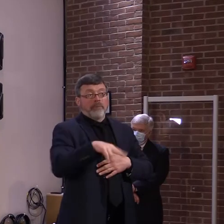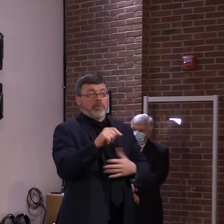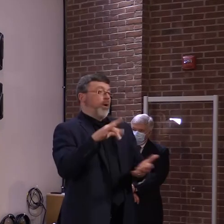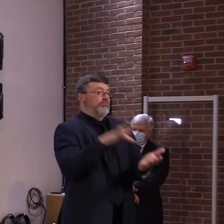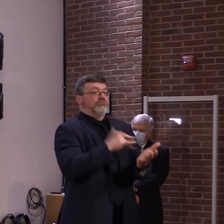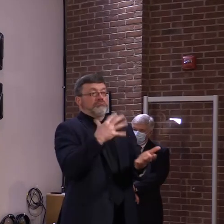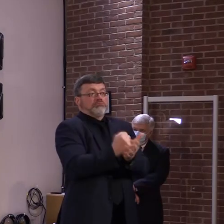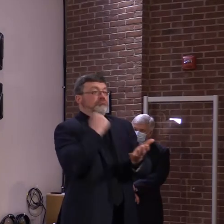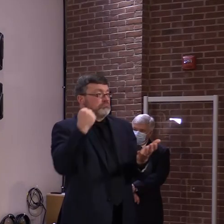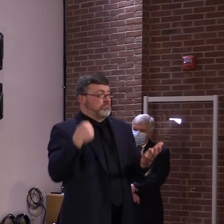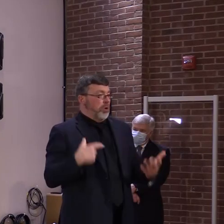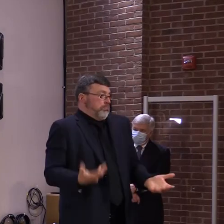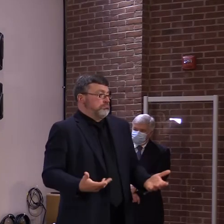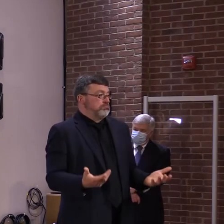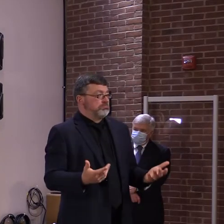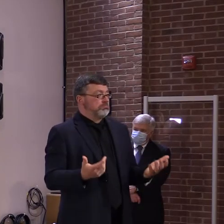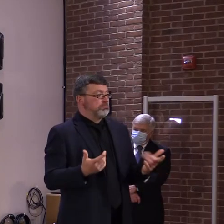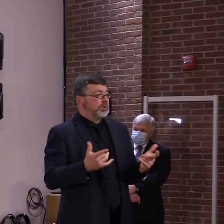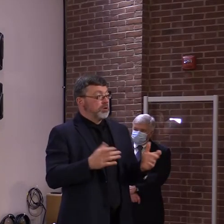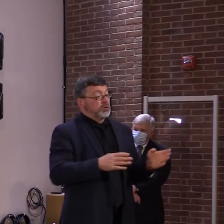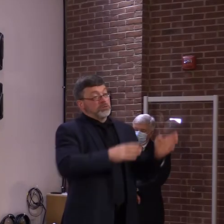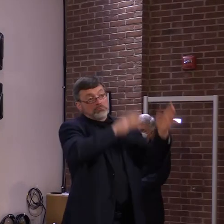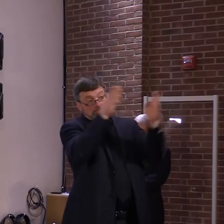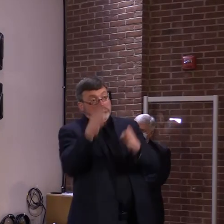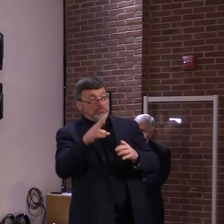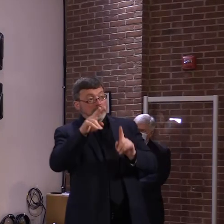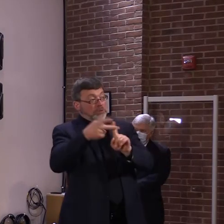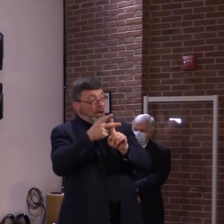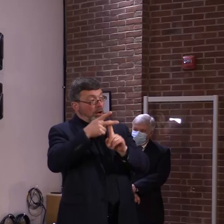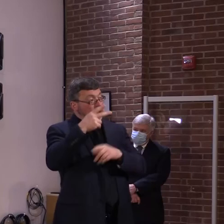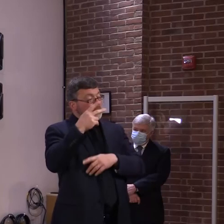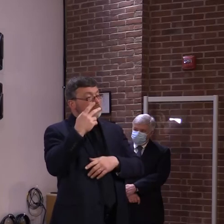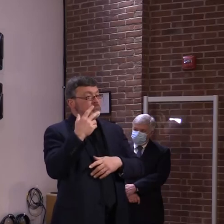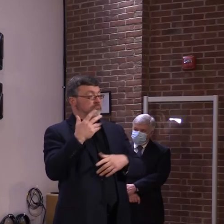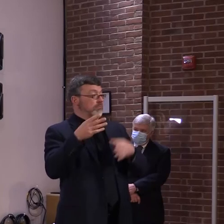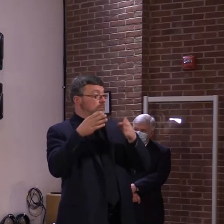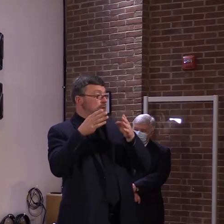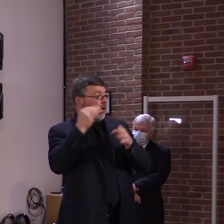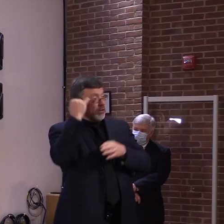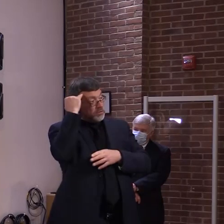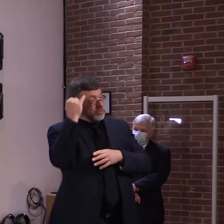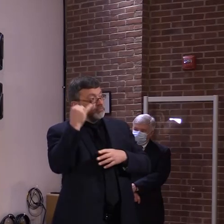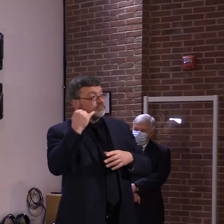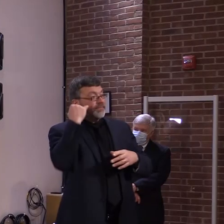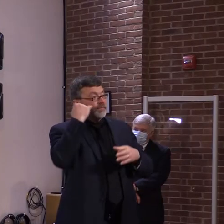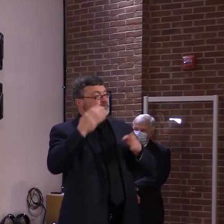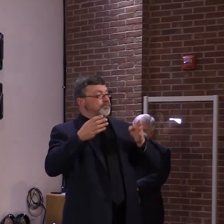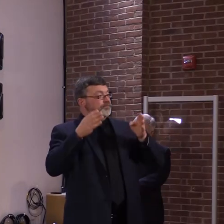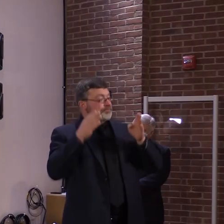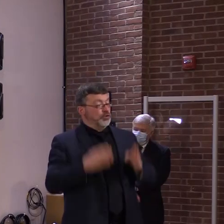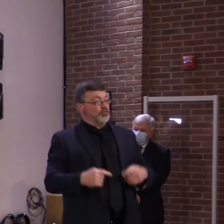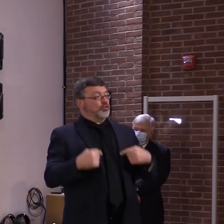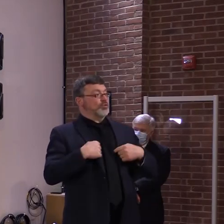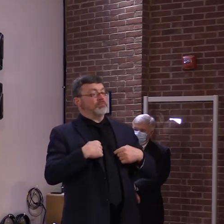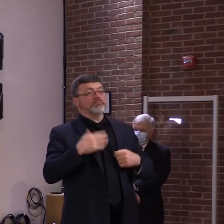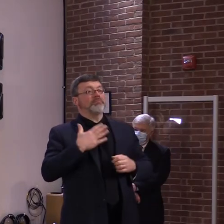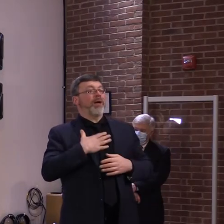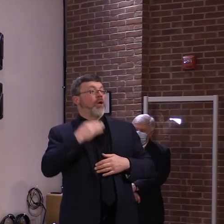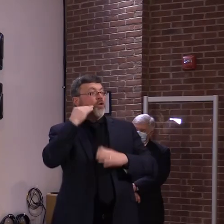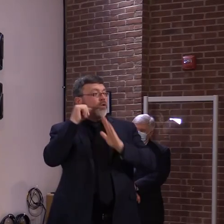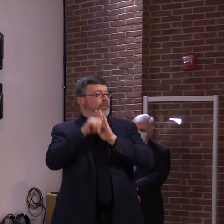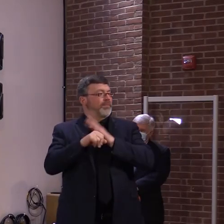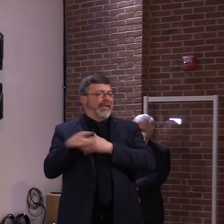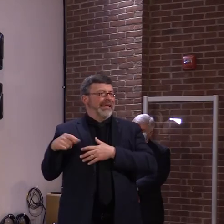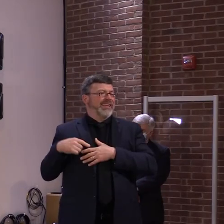more likely scenario is there was a reason they didn't get vaccinated in their own state, and it's probably not going to change just